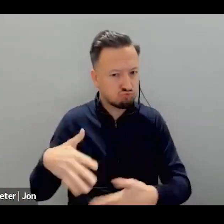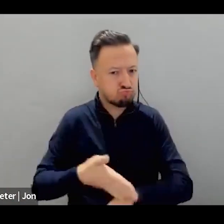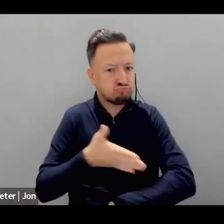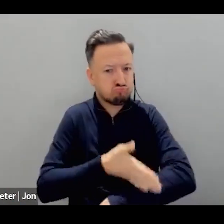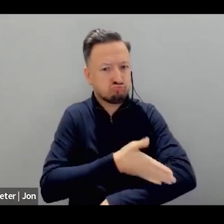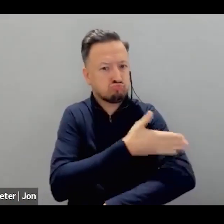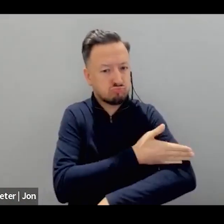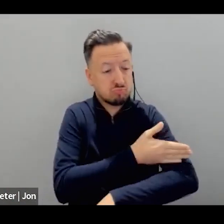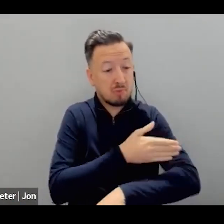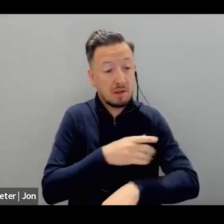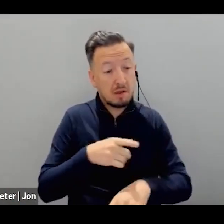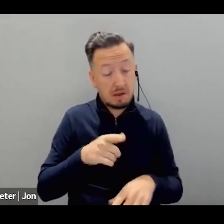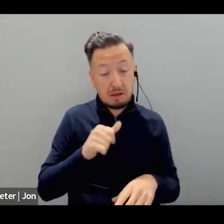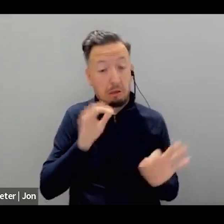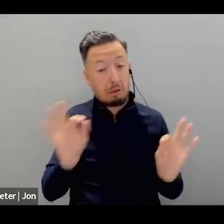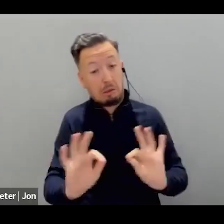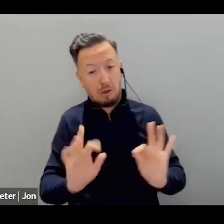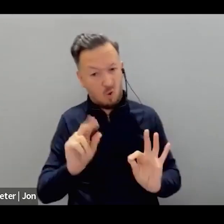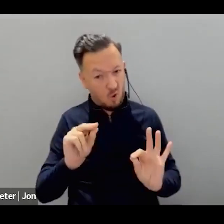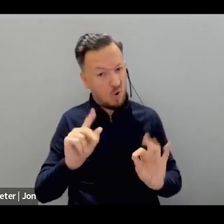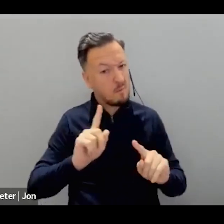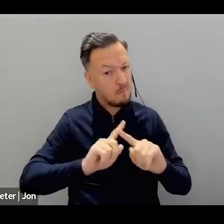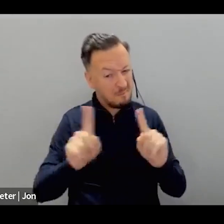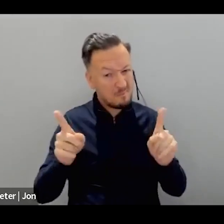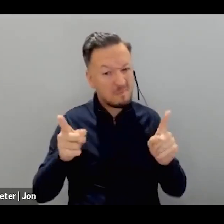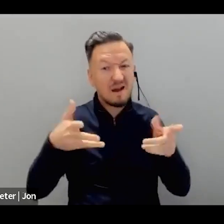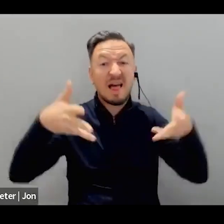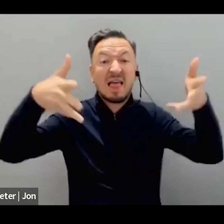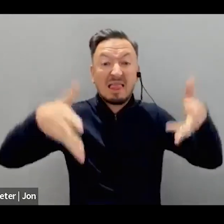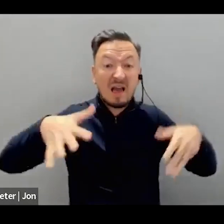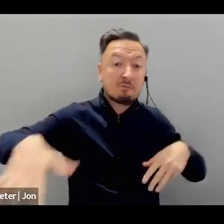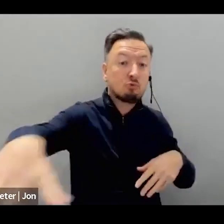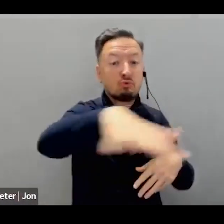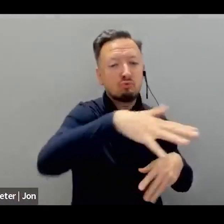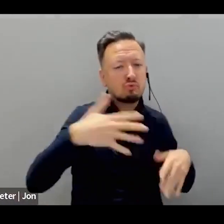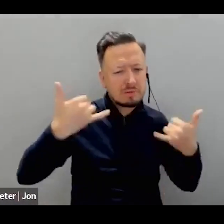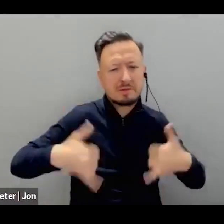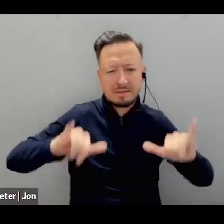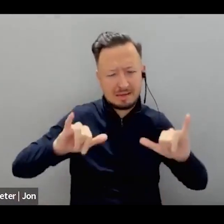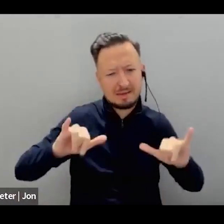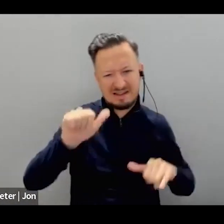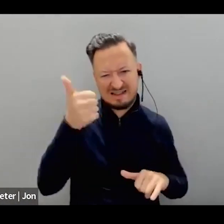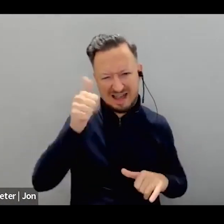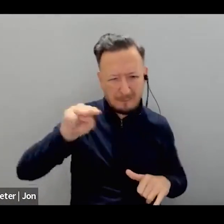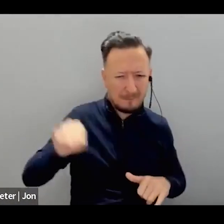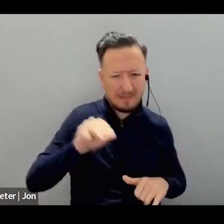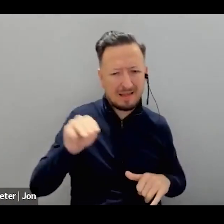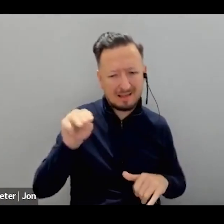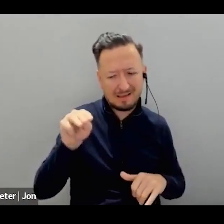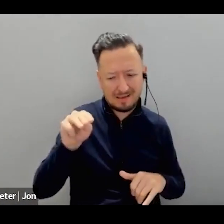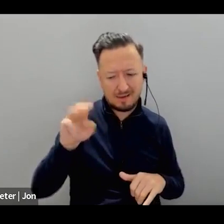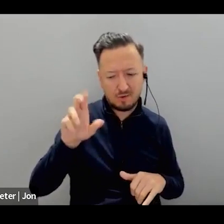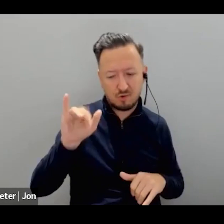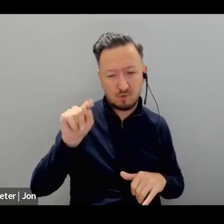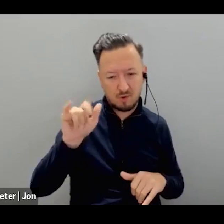is a small amount when you compare it to the almost 10 million cubic yards of debris that the storm created. So while